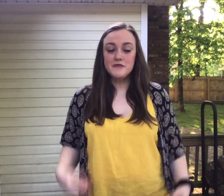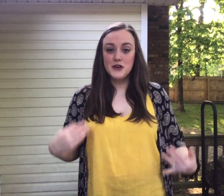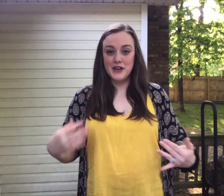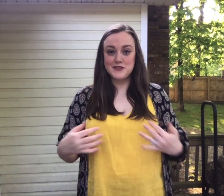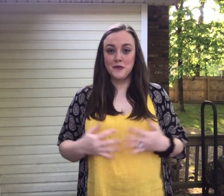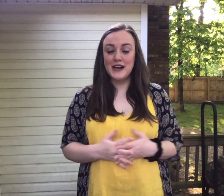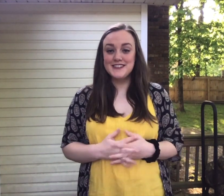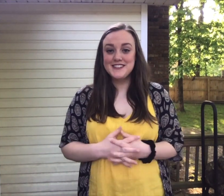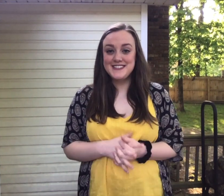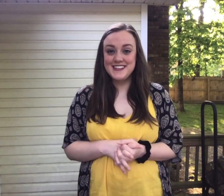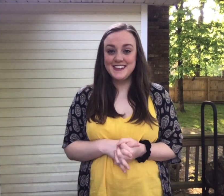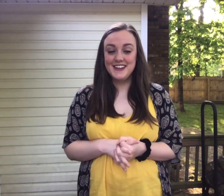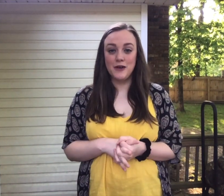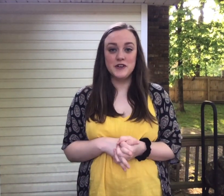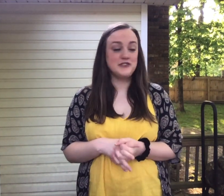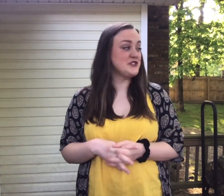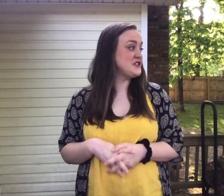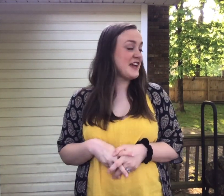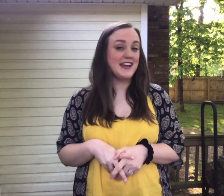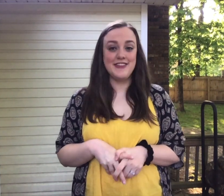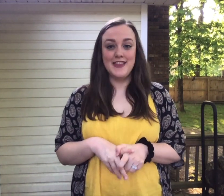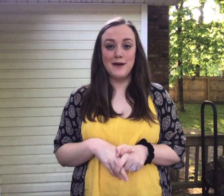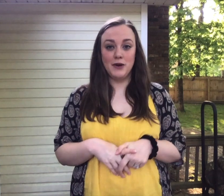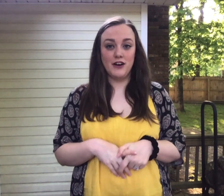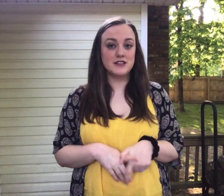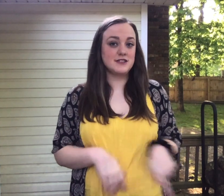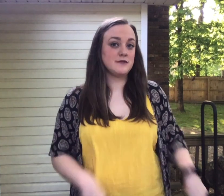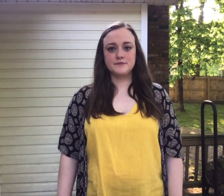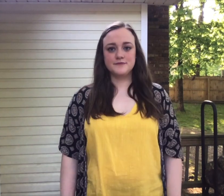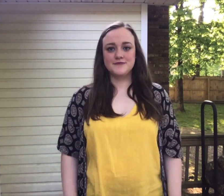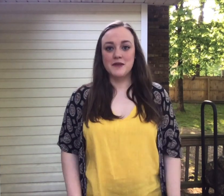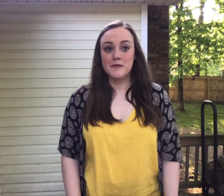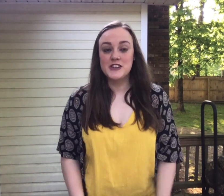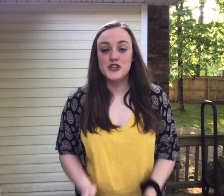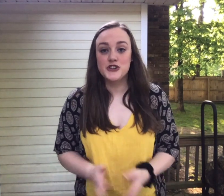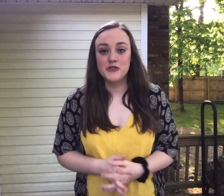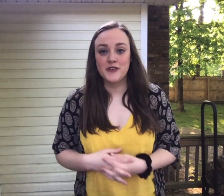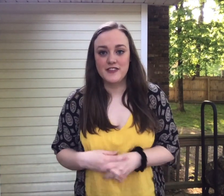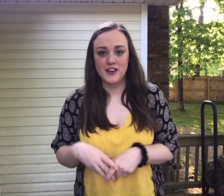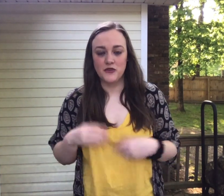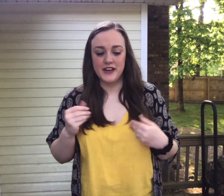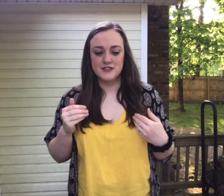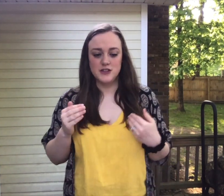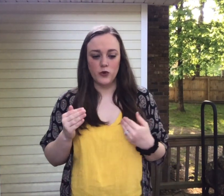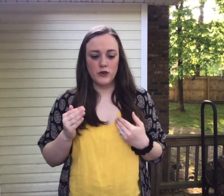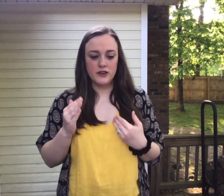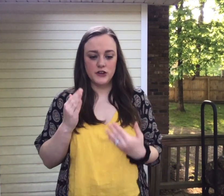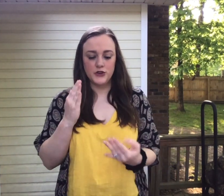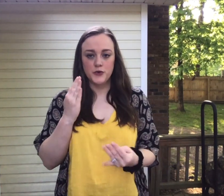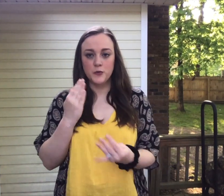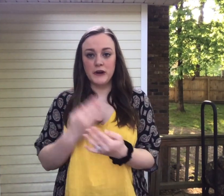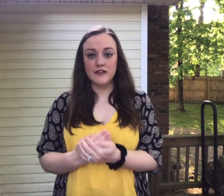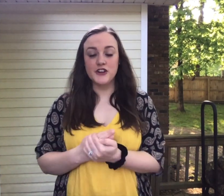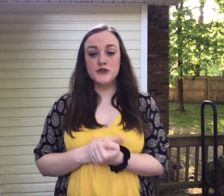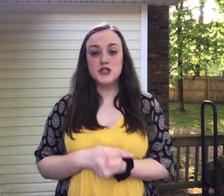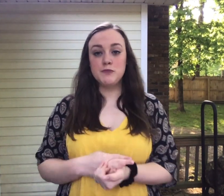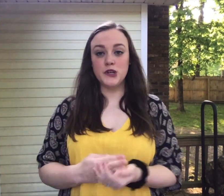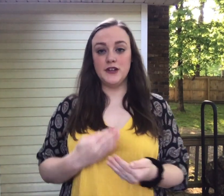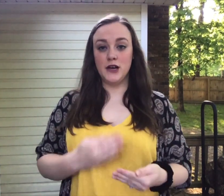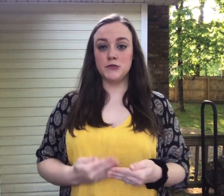Okay, so what I just did, I want you to do that in that box. I'm gonna make sure you're doing the right thing. Okay, so wherever you just put number